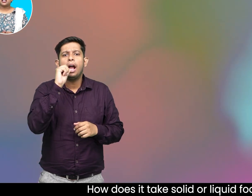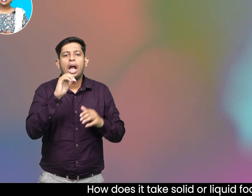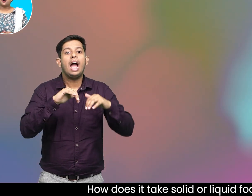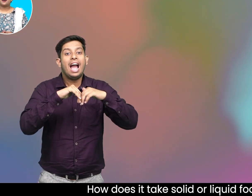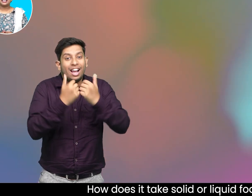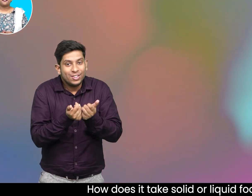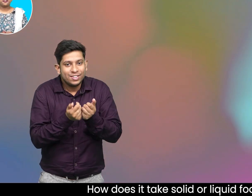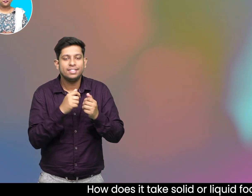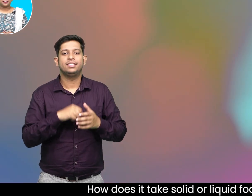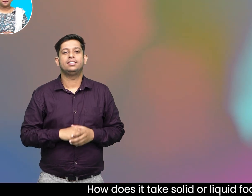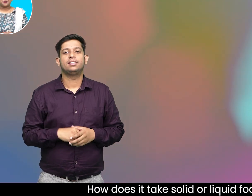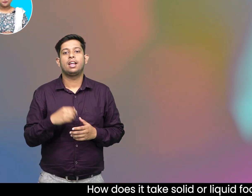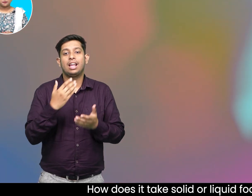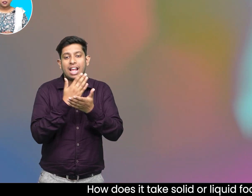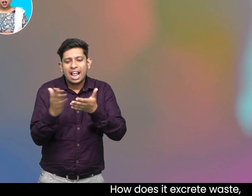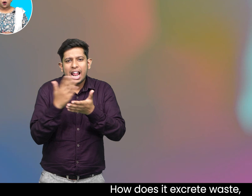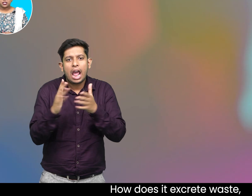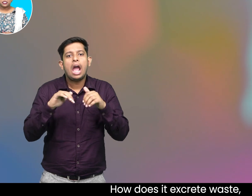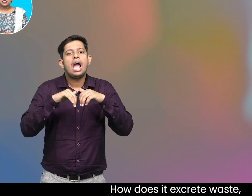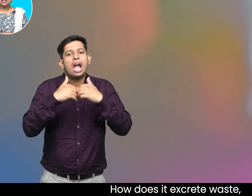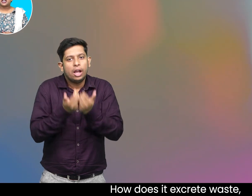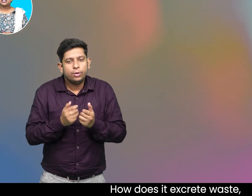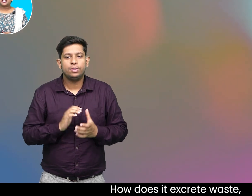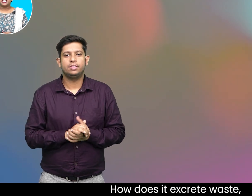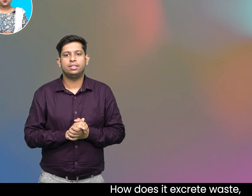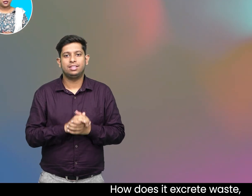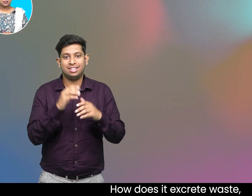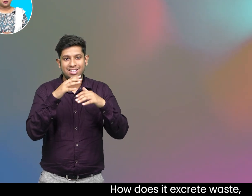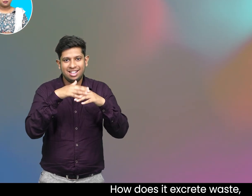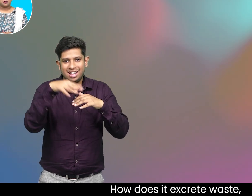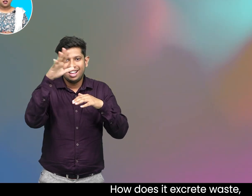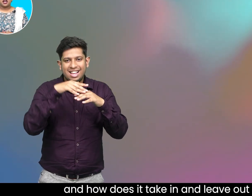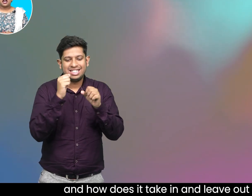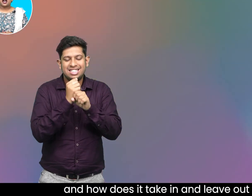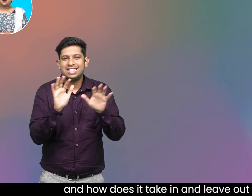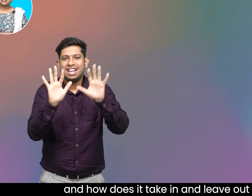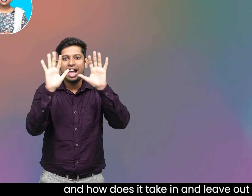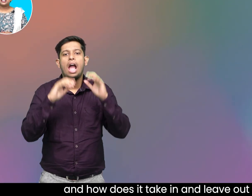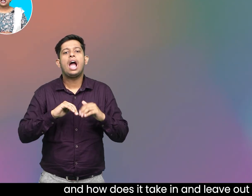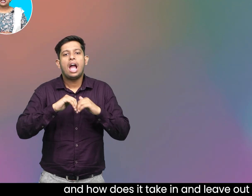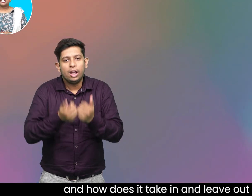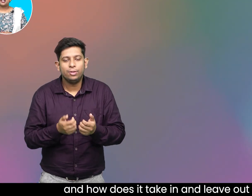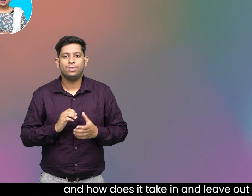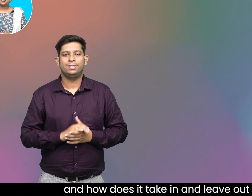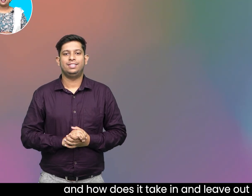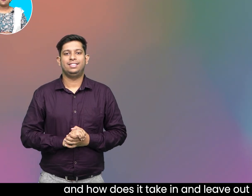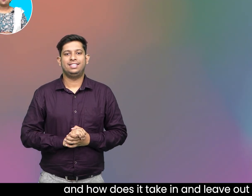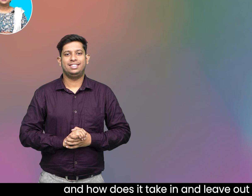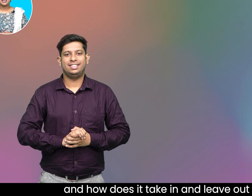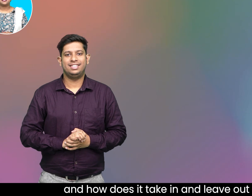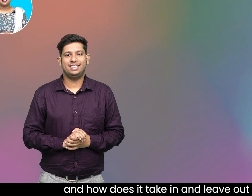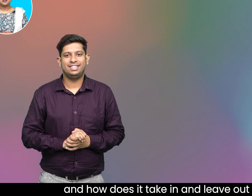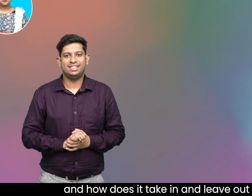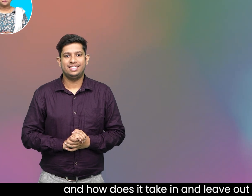take solid or liquid food? How does it excrete waste? And how does it take in and leave